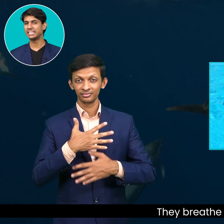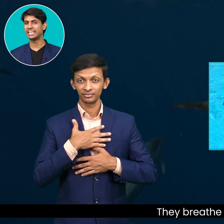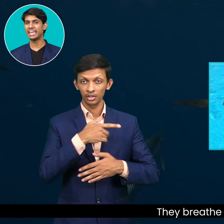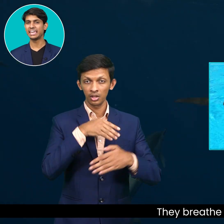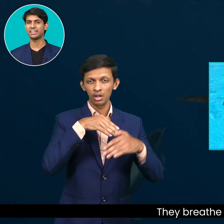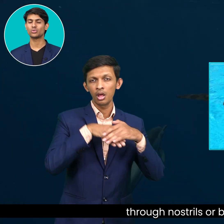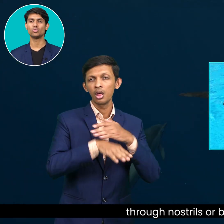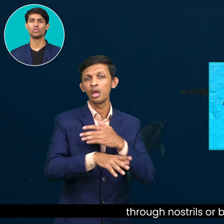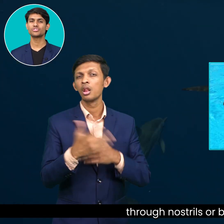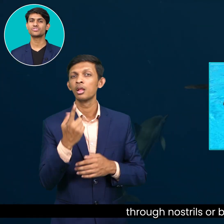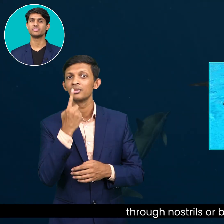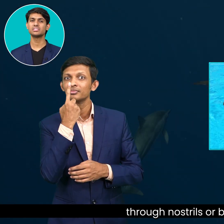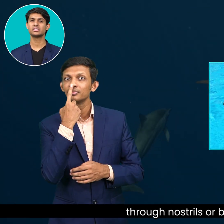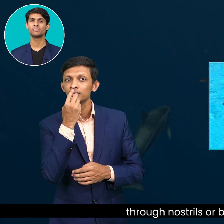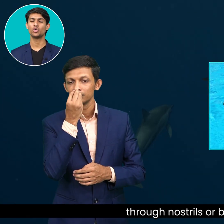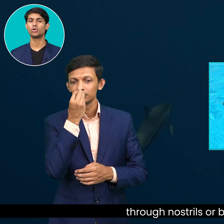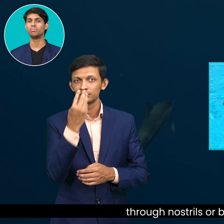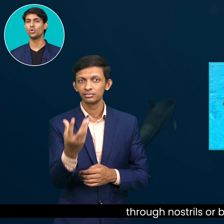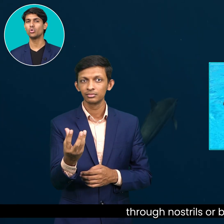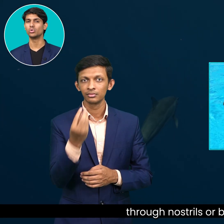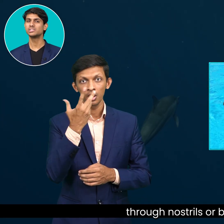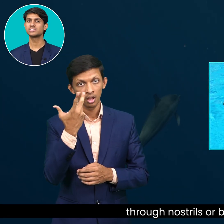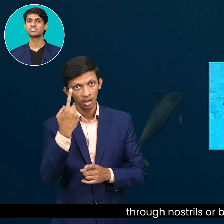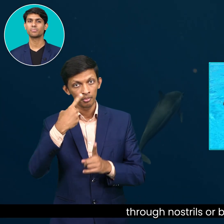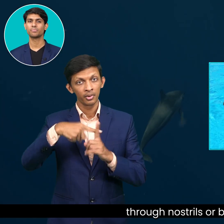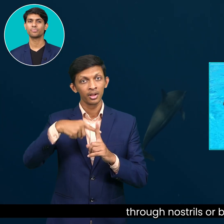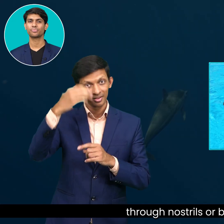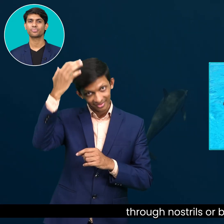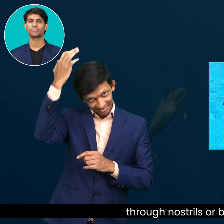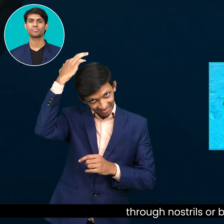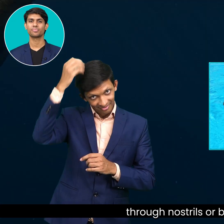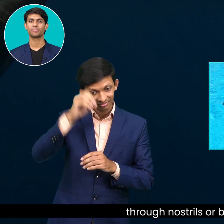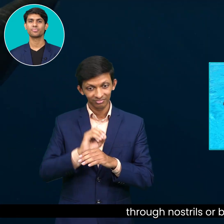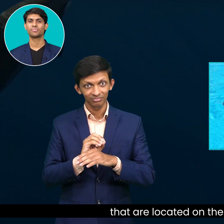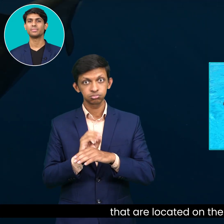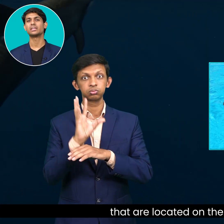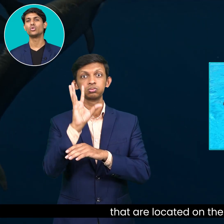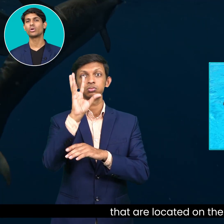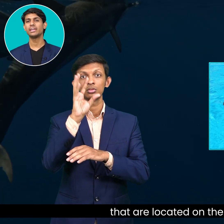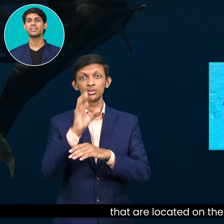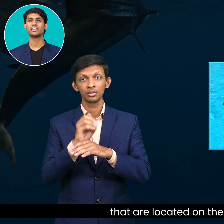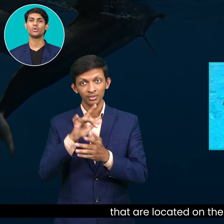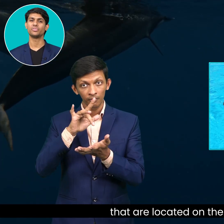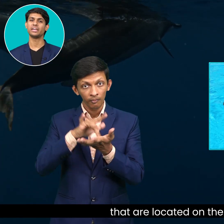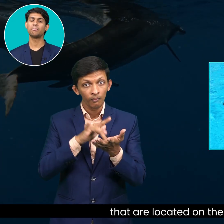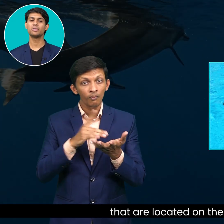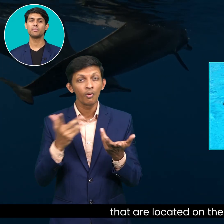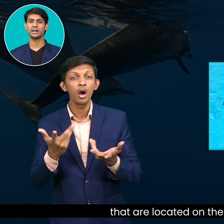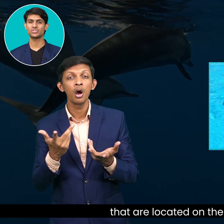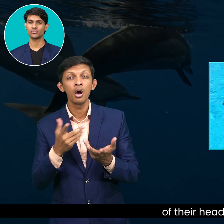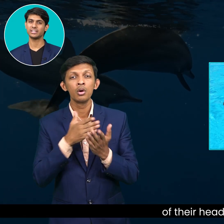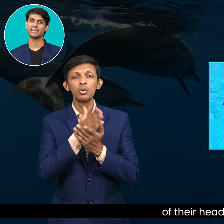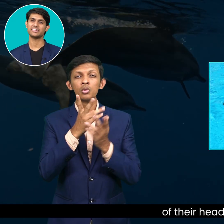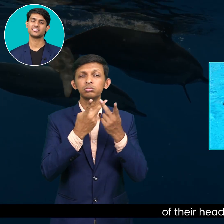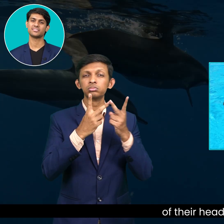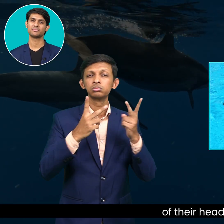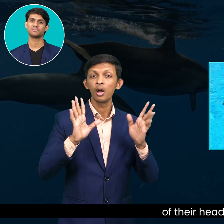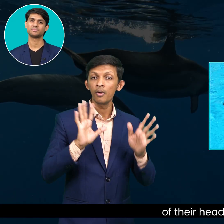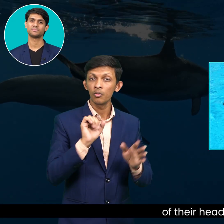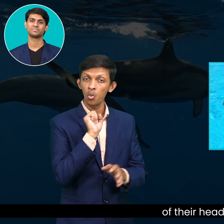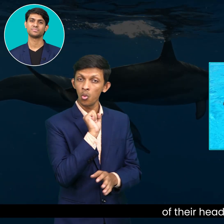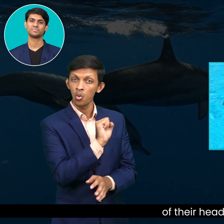They breathe air through nostrils or blowholes that are located on the upper parts of their